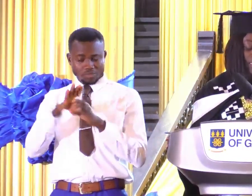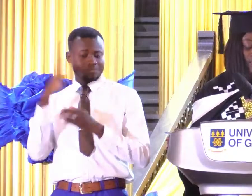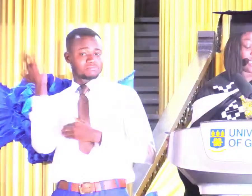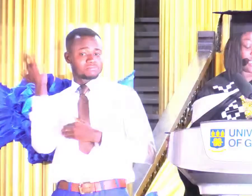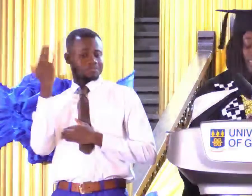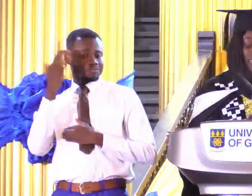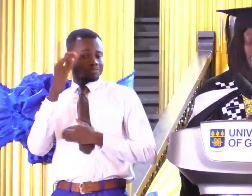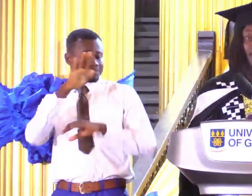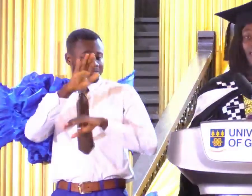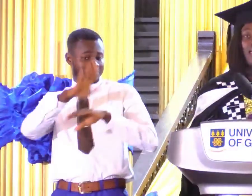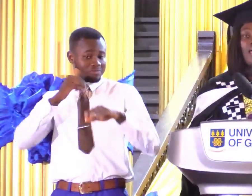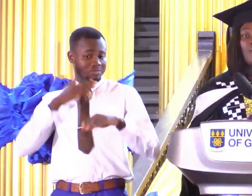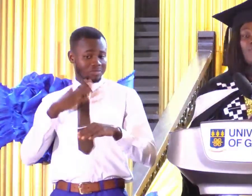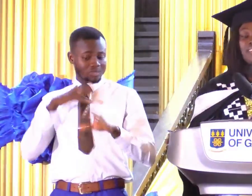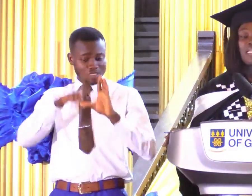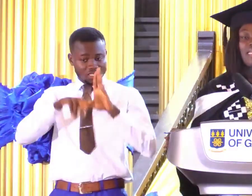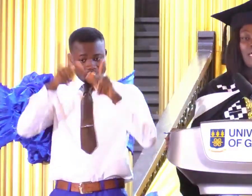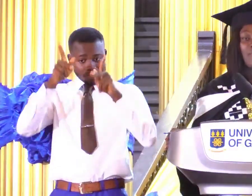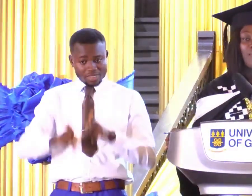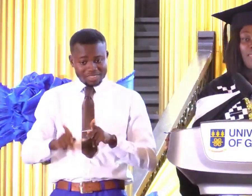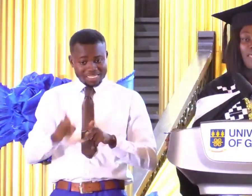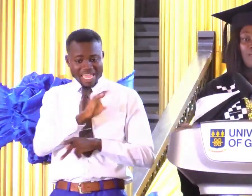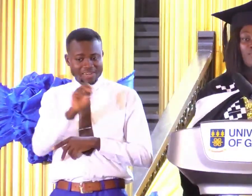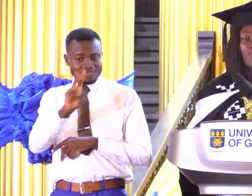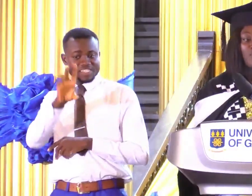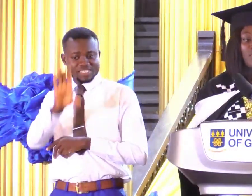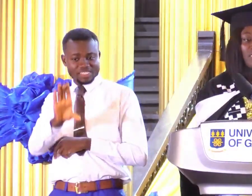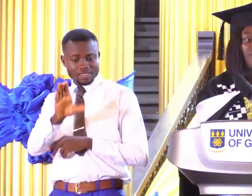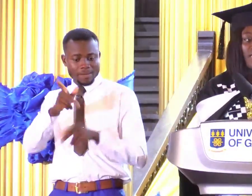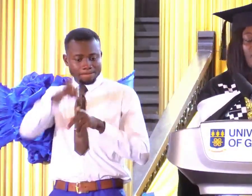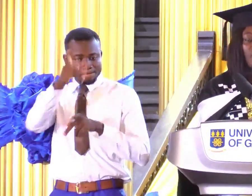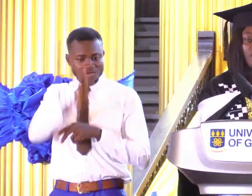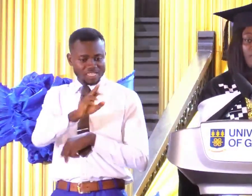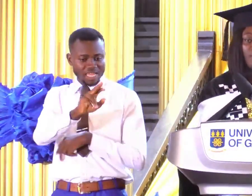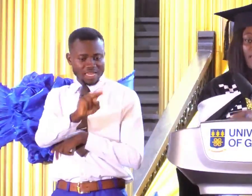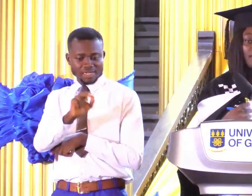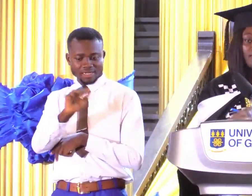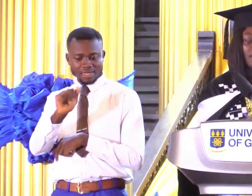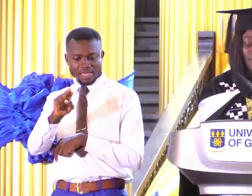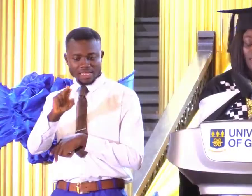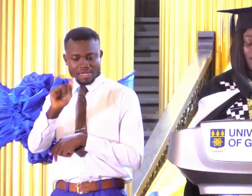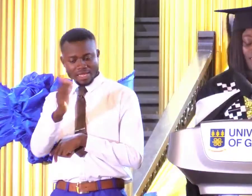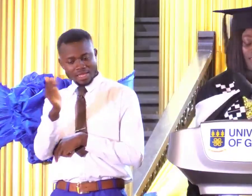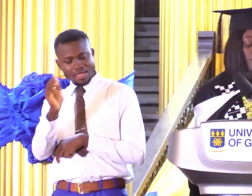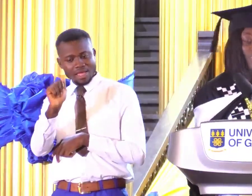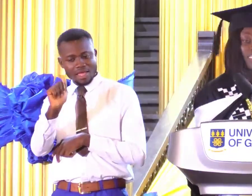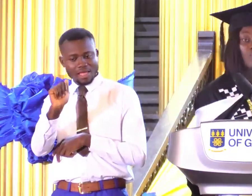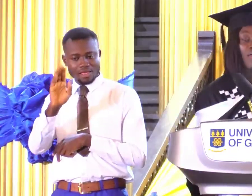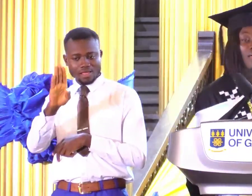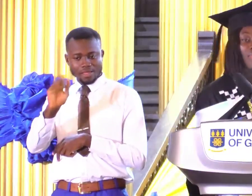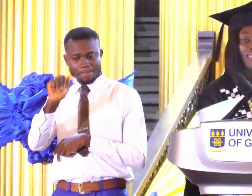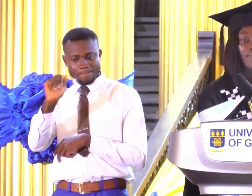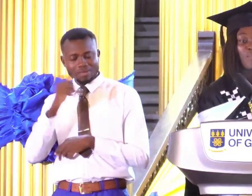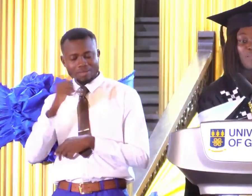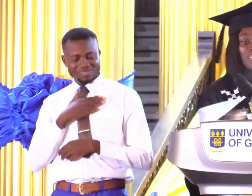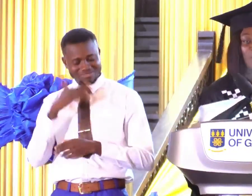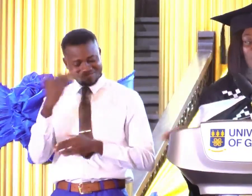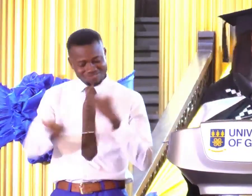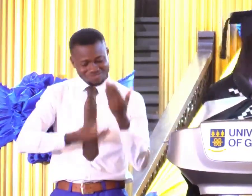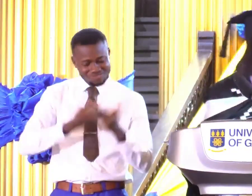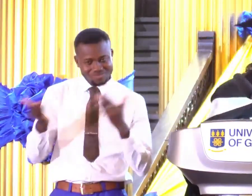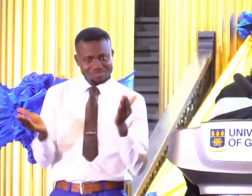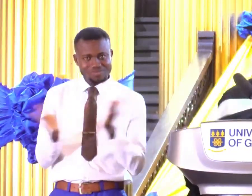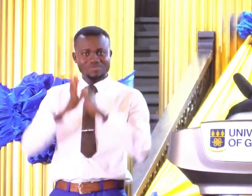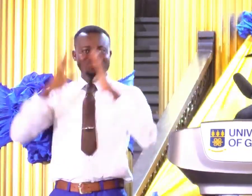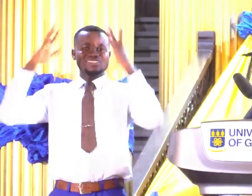chairperson and vice chancellor, Professor Regina Appiah-Opong, to deliver her closing remarks. Please welcome her with some applause.